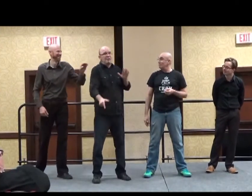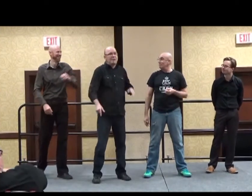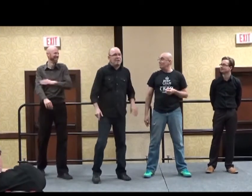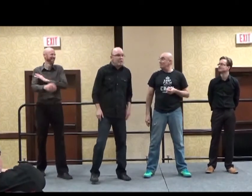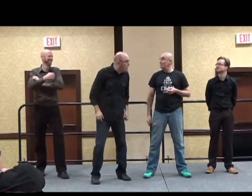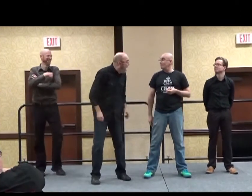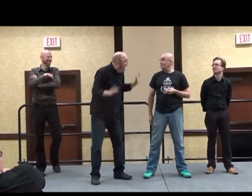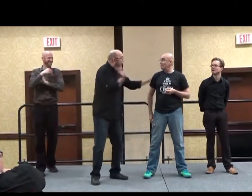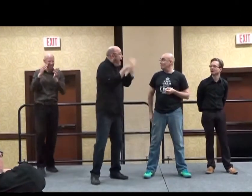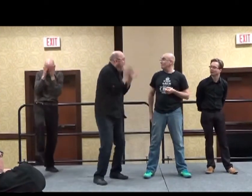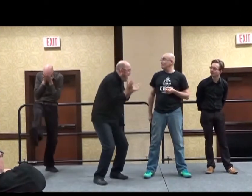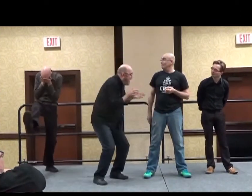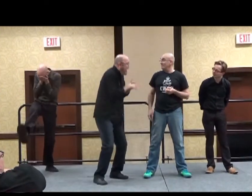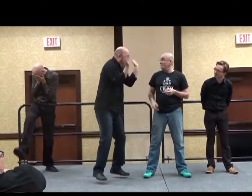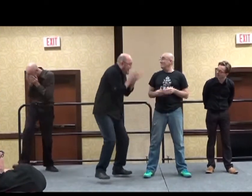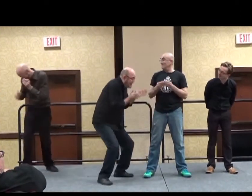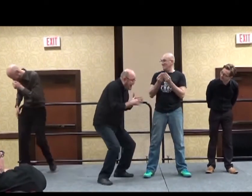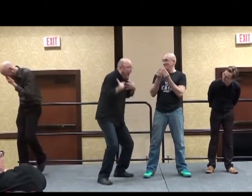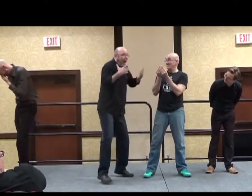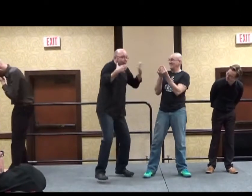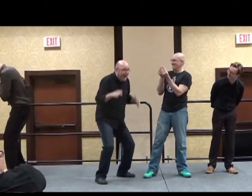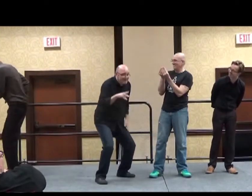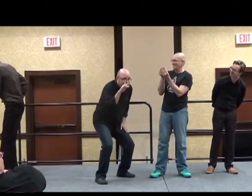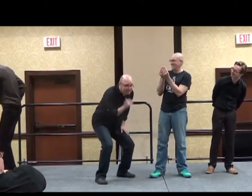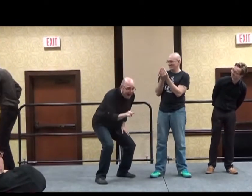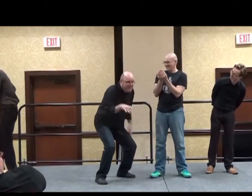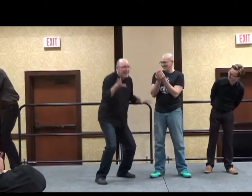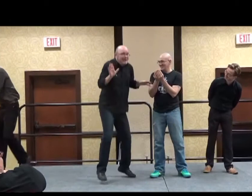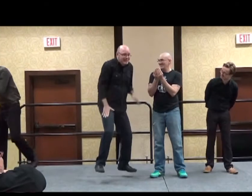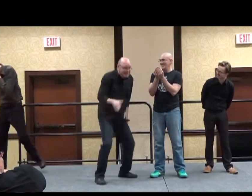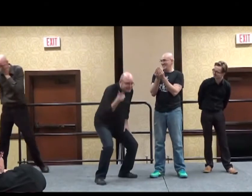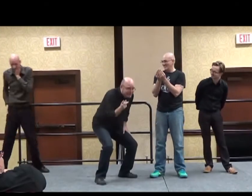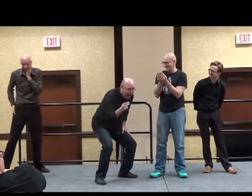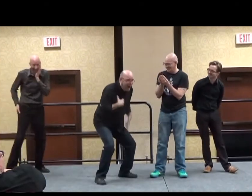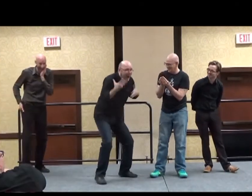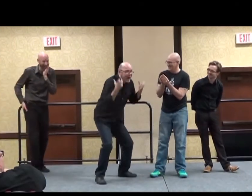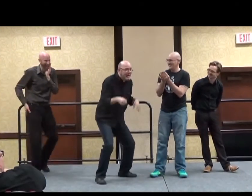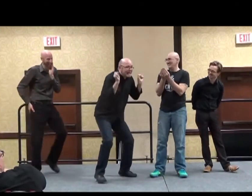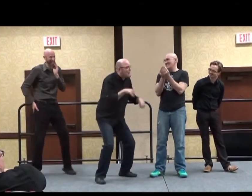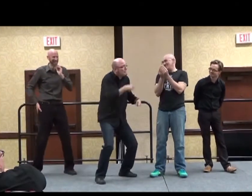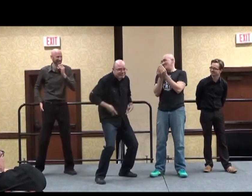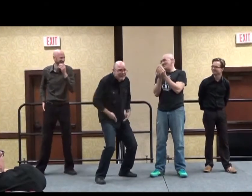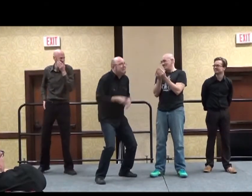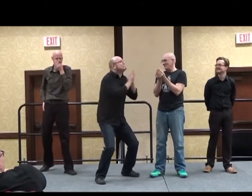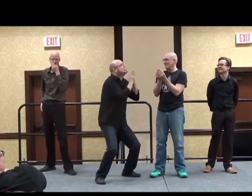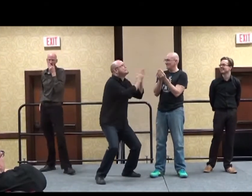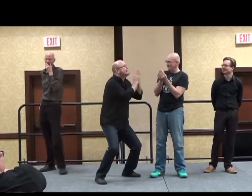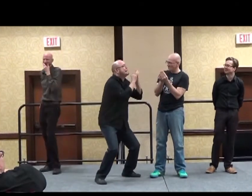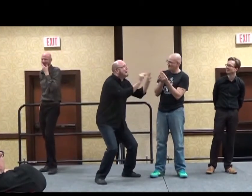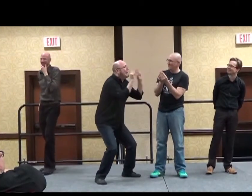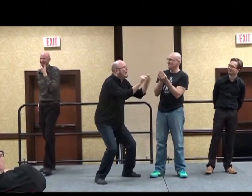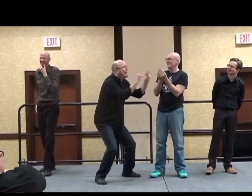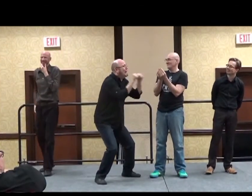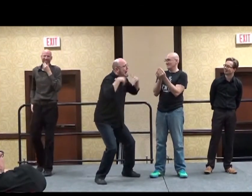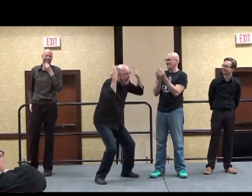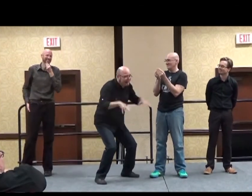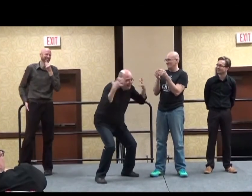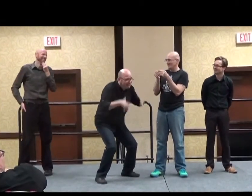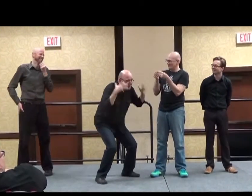Nah, that's all illegal. Oh my god! I failed! Yes! I'm so excited for my dog, my cats. Can you fix them all, please?